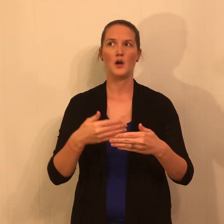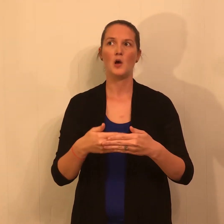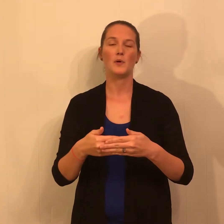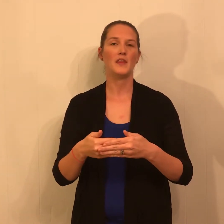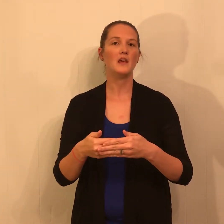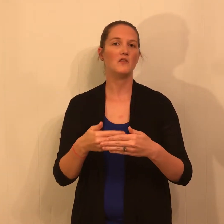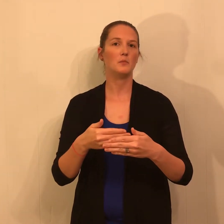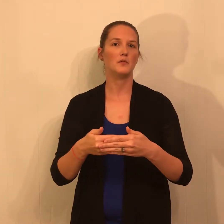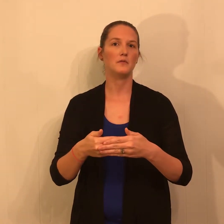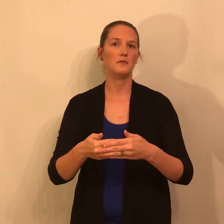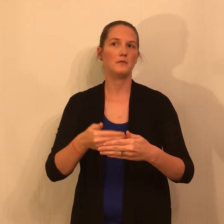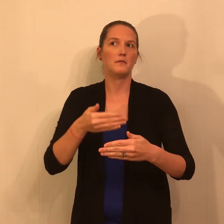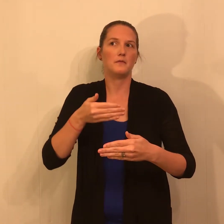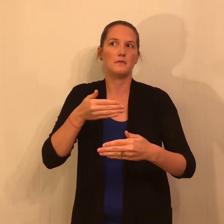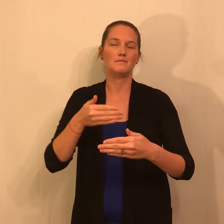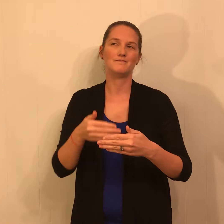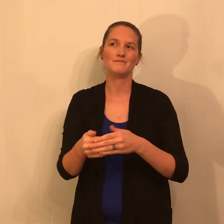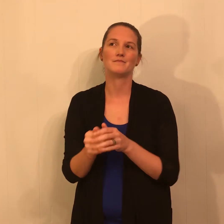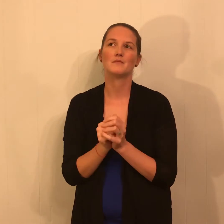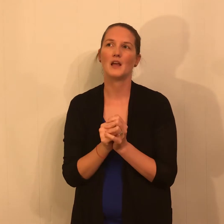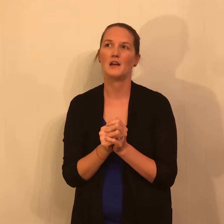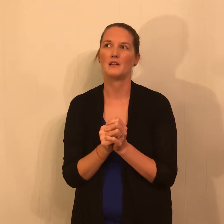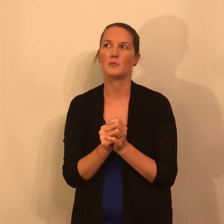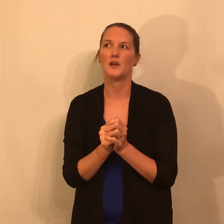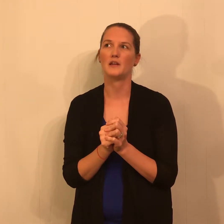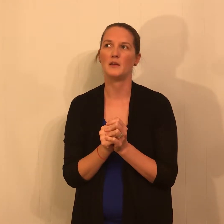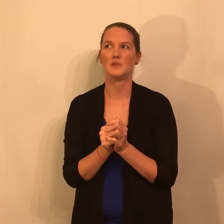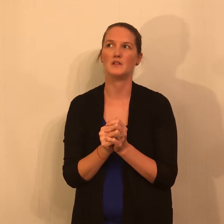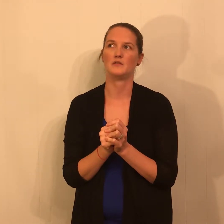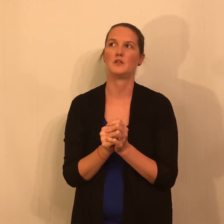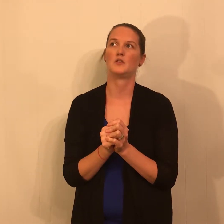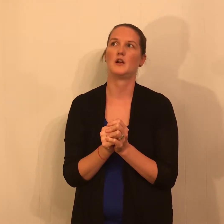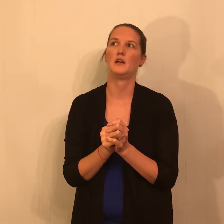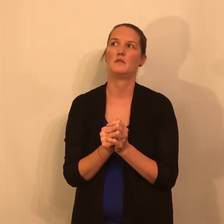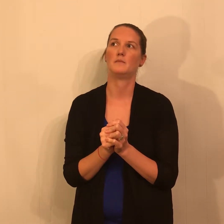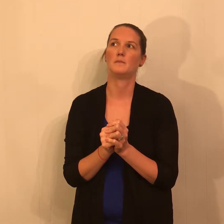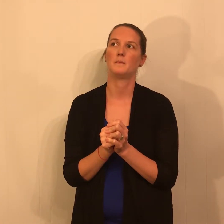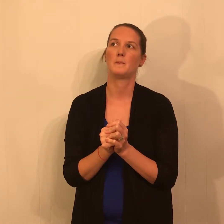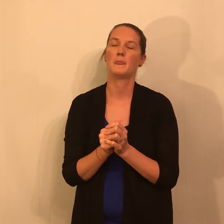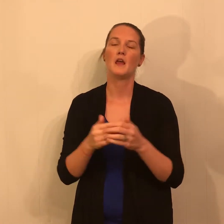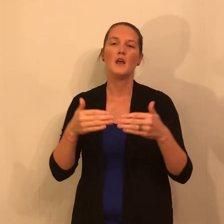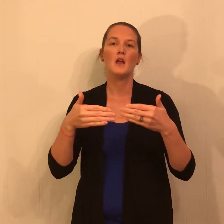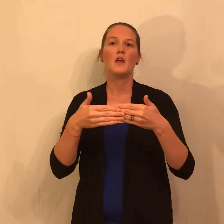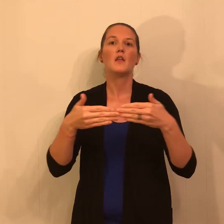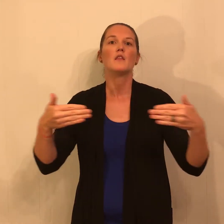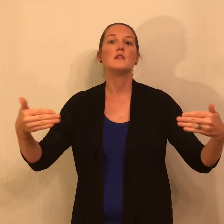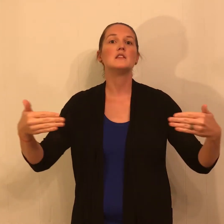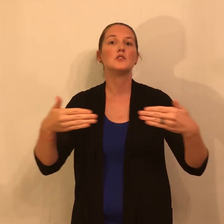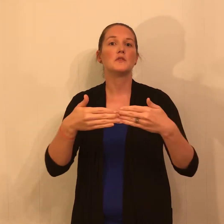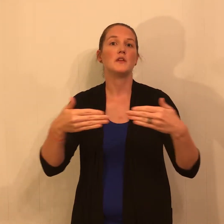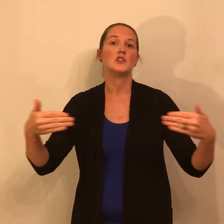but think of before. I'll explain to keep the difference straight. This is your finishing